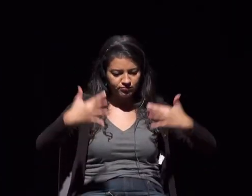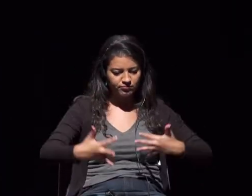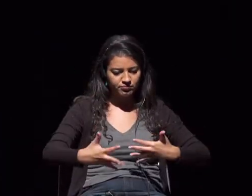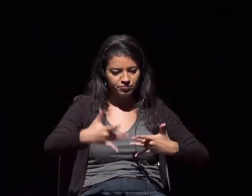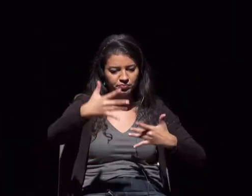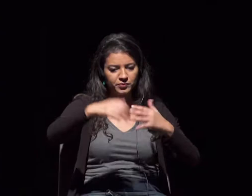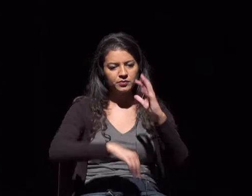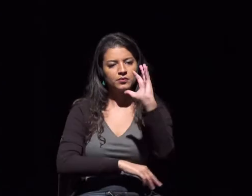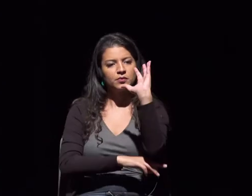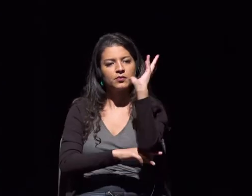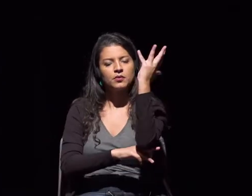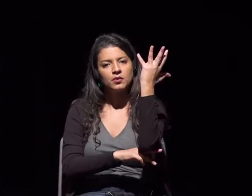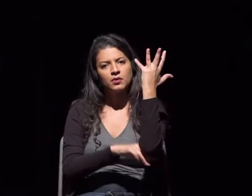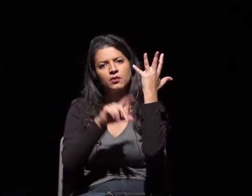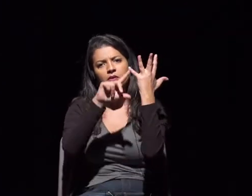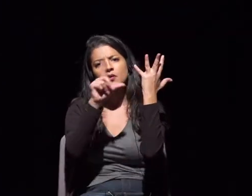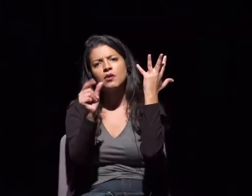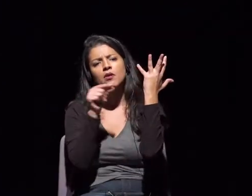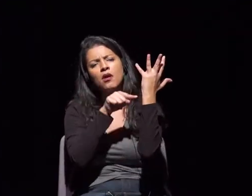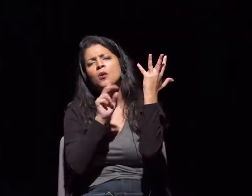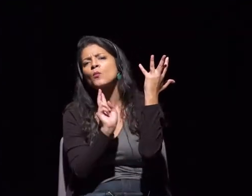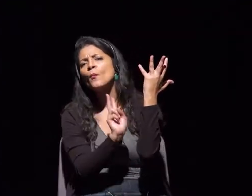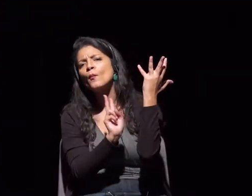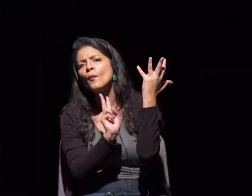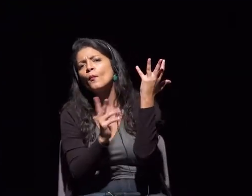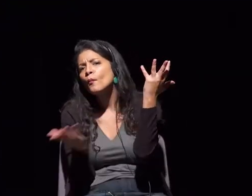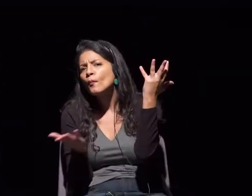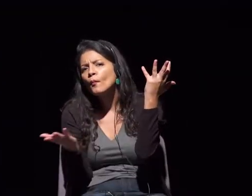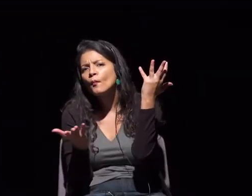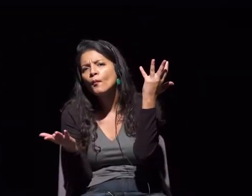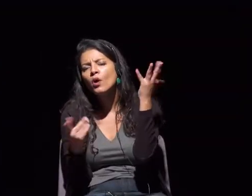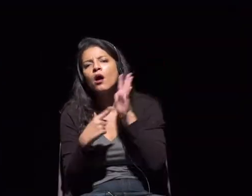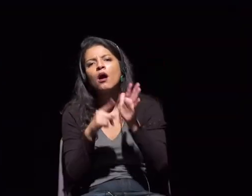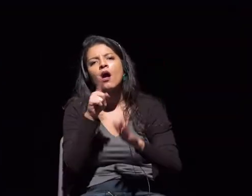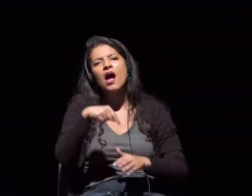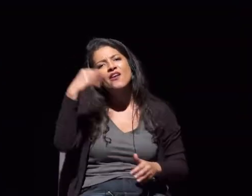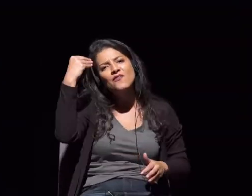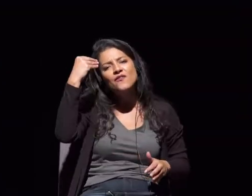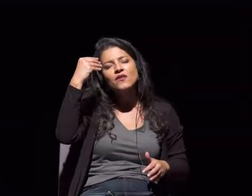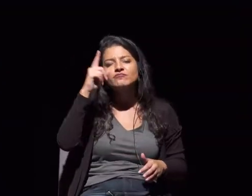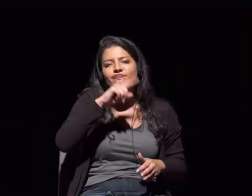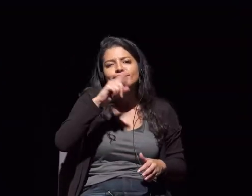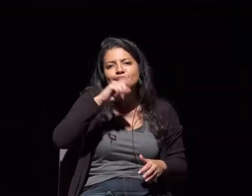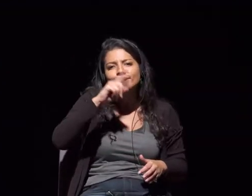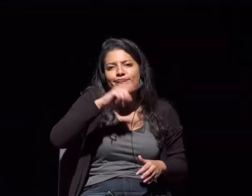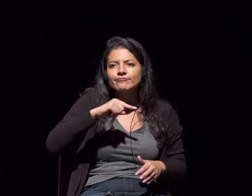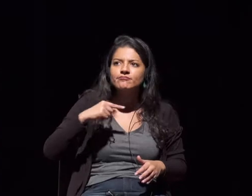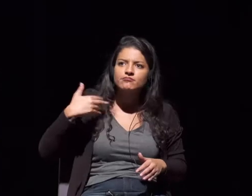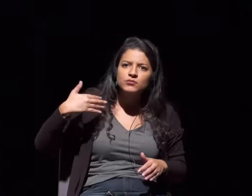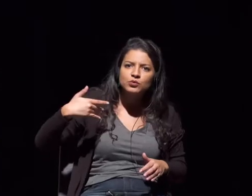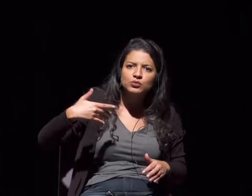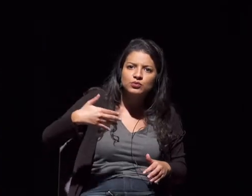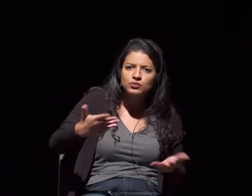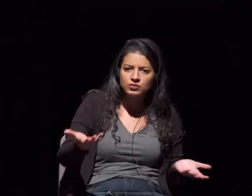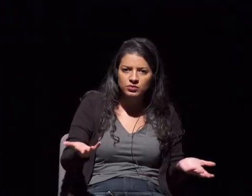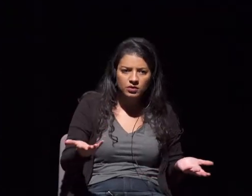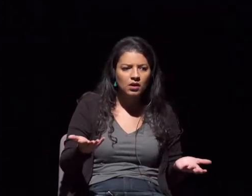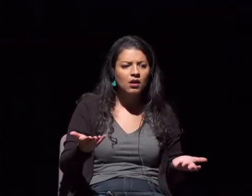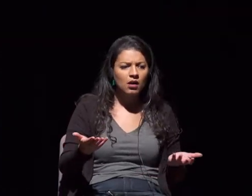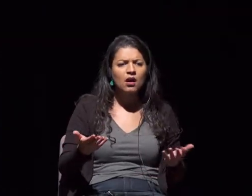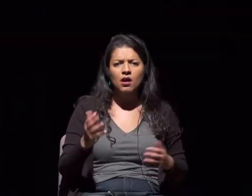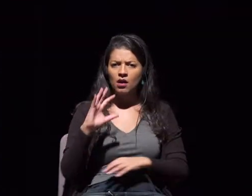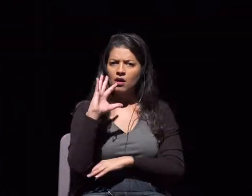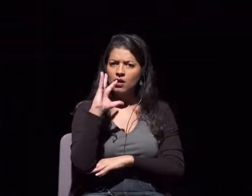the tenacity of how, you know, these palm trees, even though they've come from elsewhere, have managed to survive and